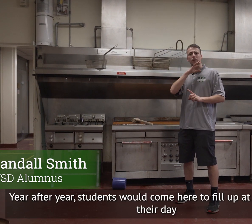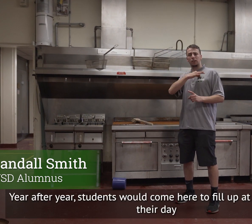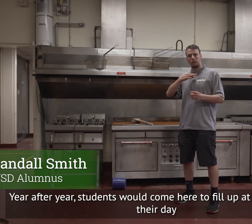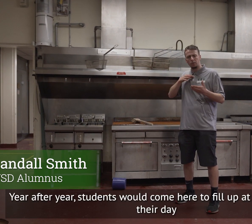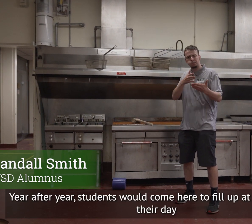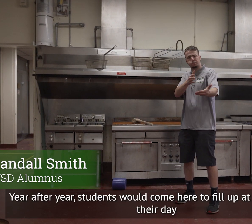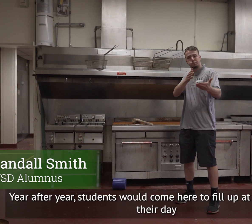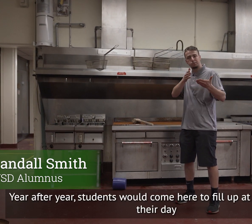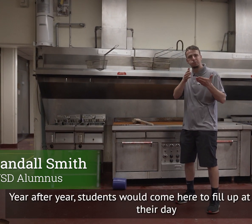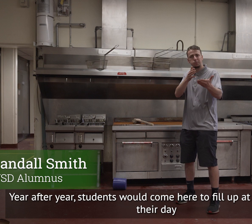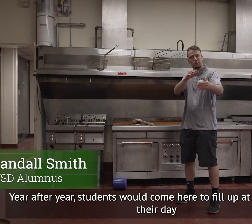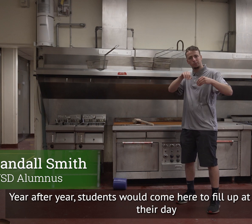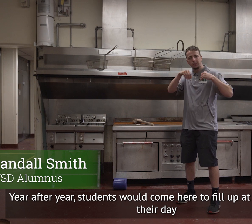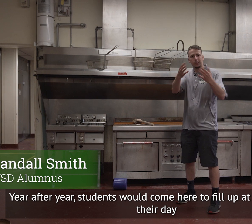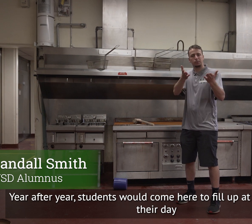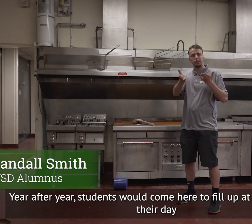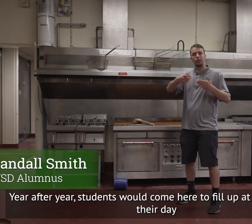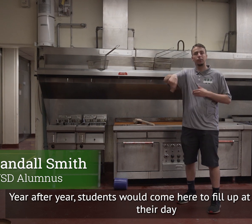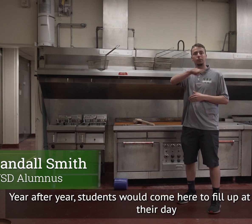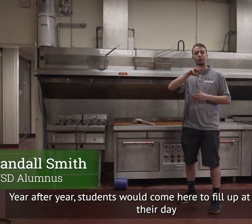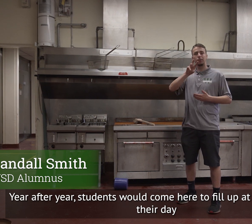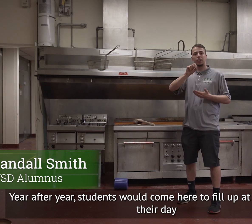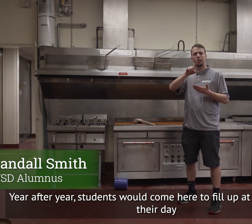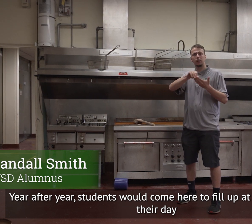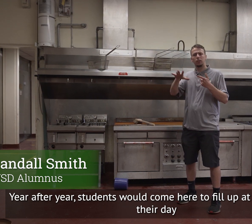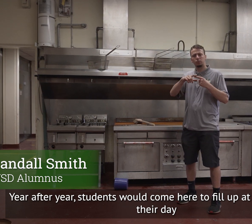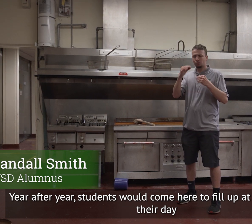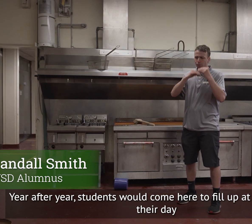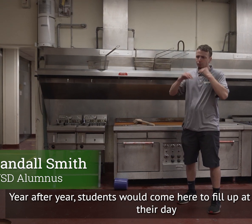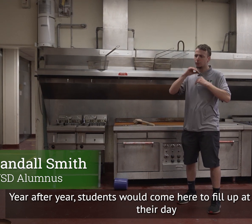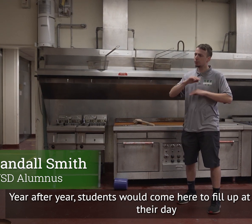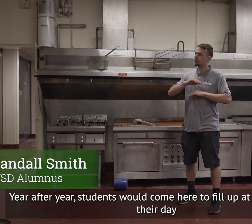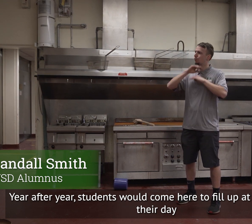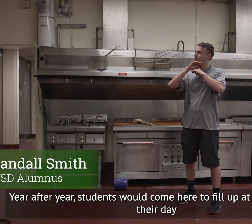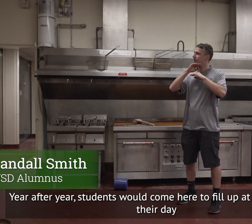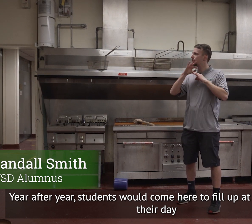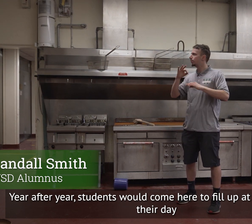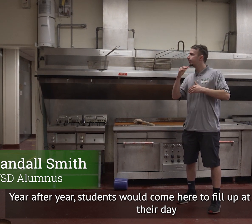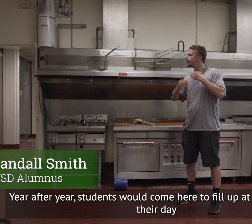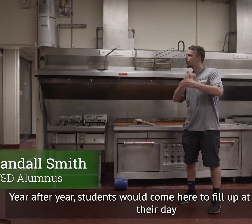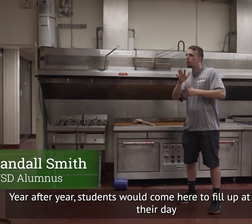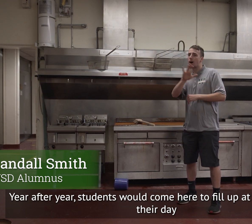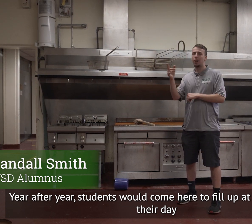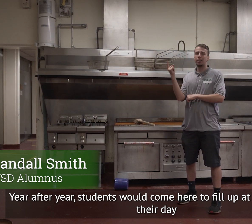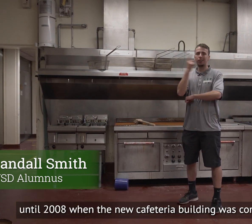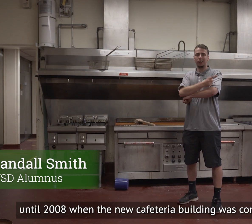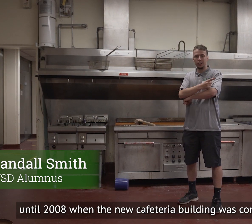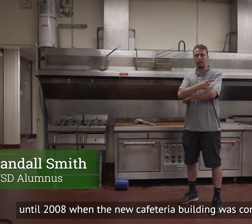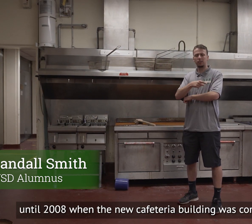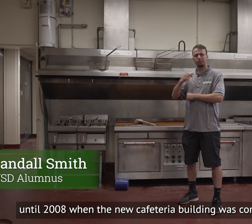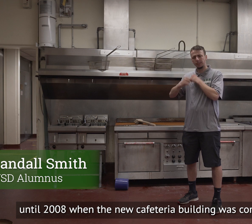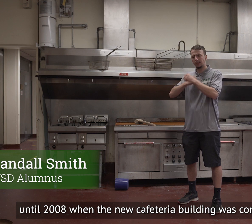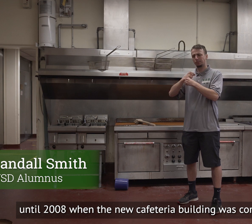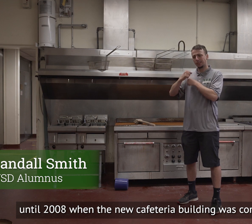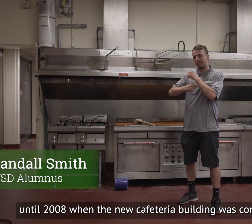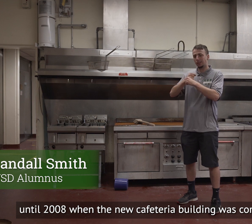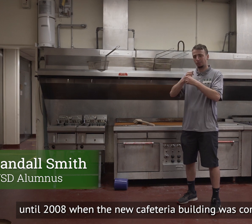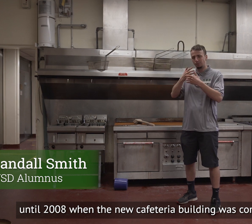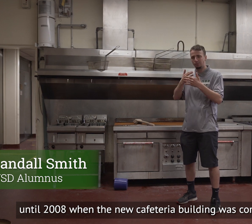Year after year, students from WSD would come here to fill up at the start of their day until 2008,